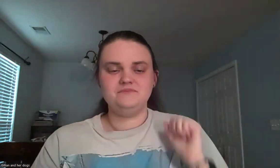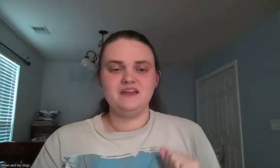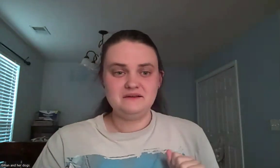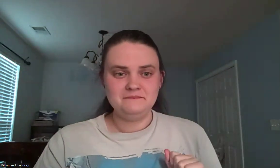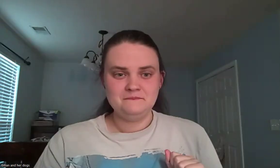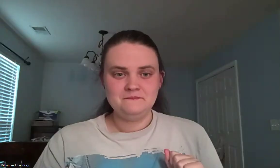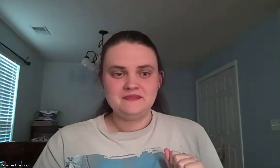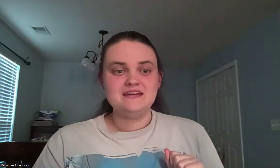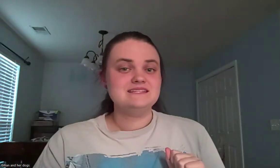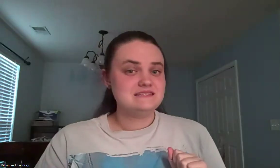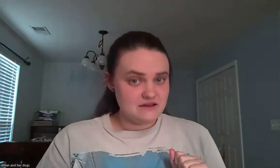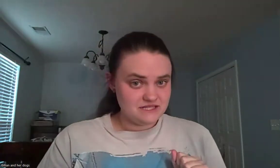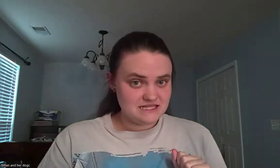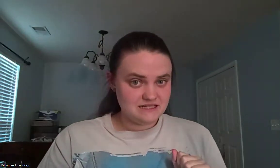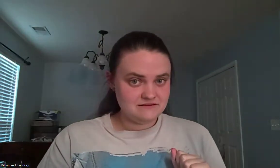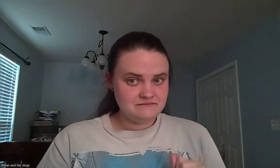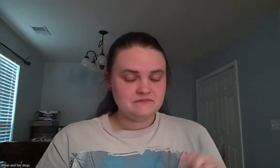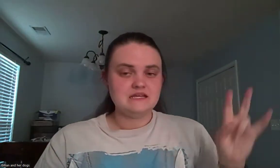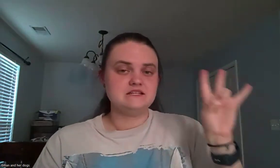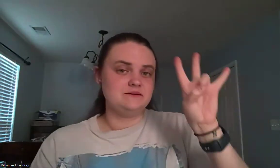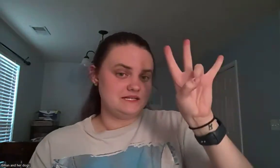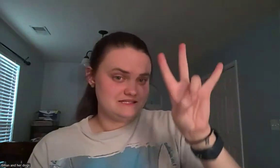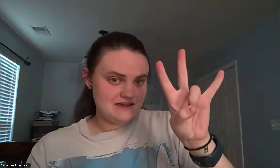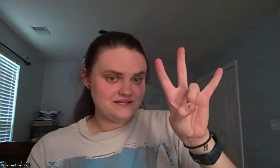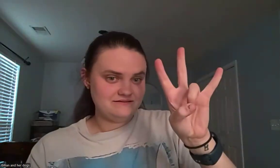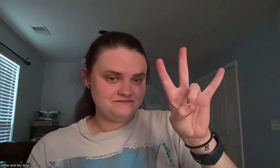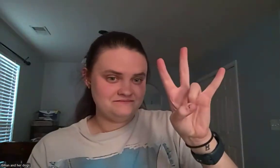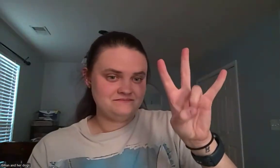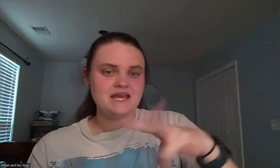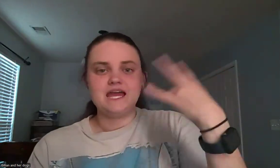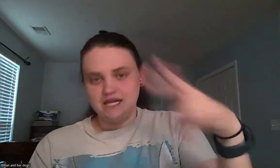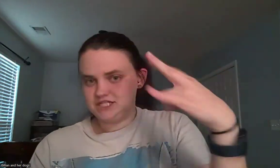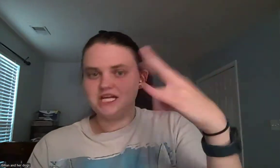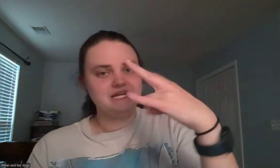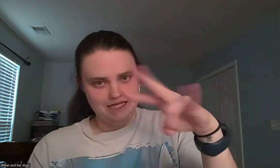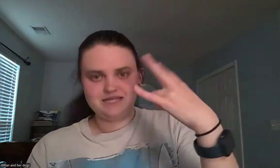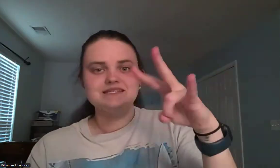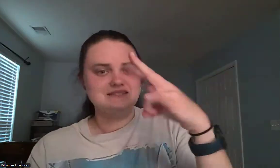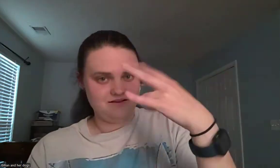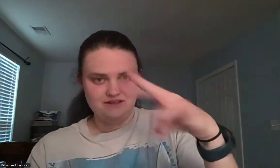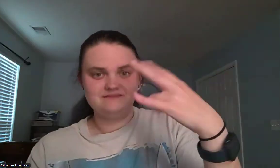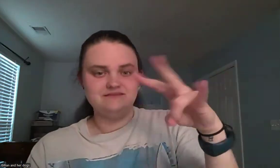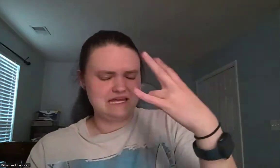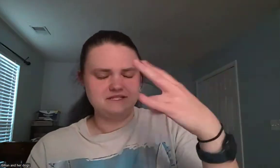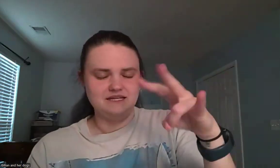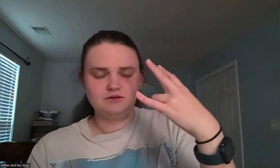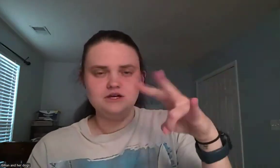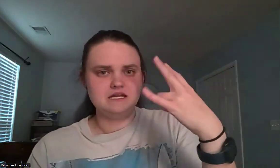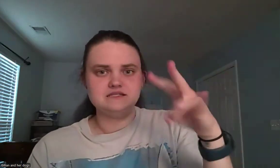Okay. 17 is going to be a 7. And you shake it again. 7. 17. Goodness